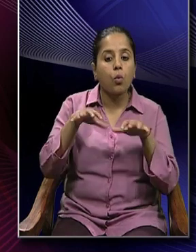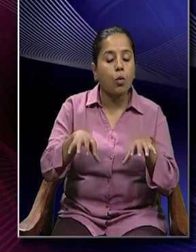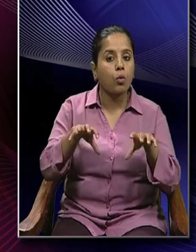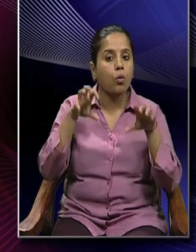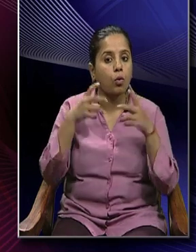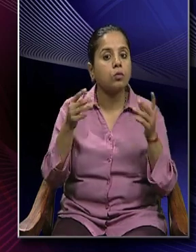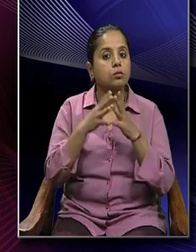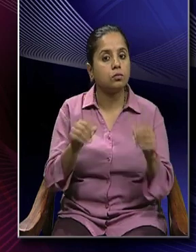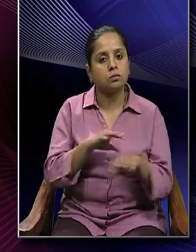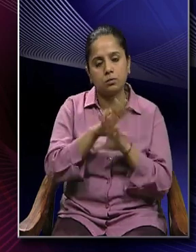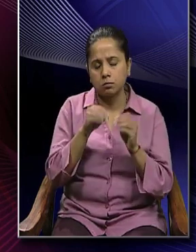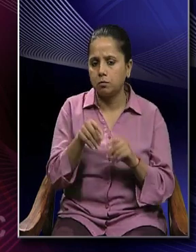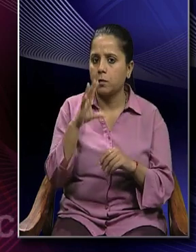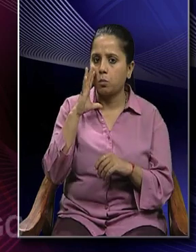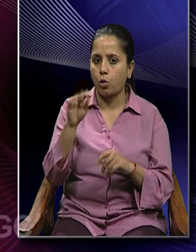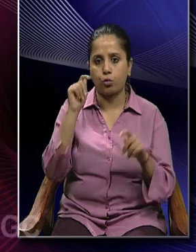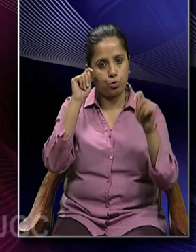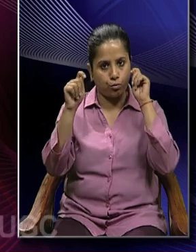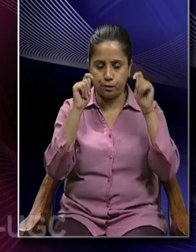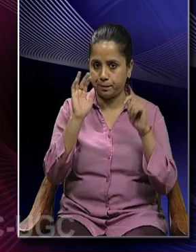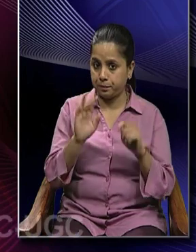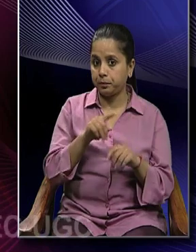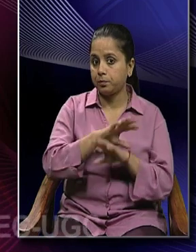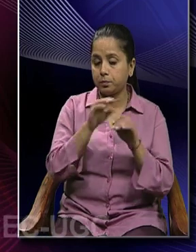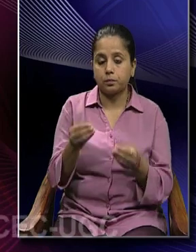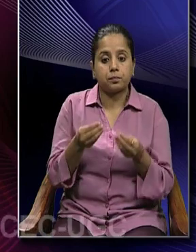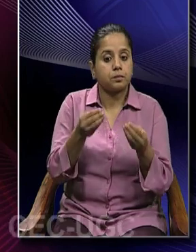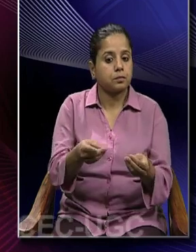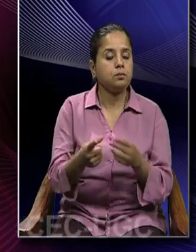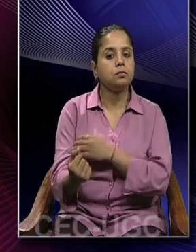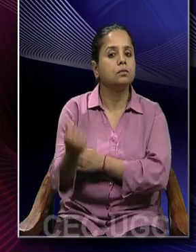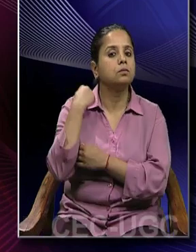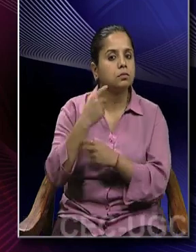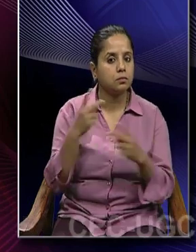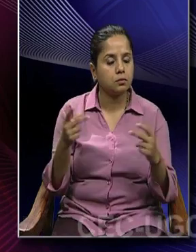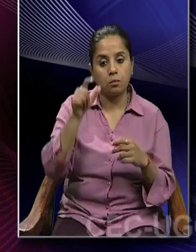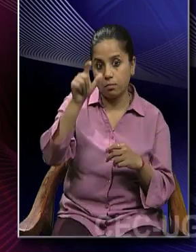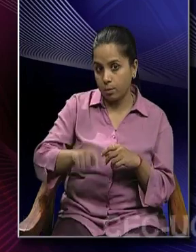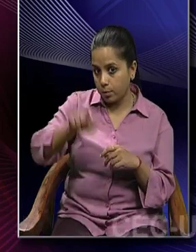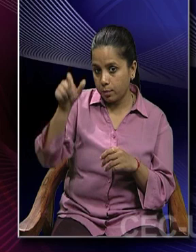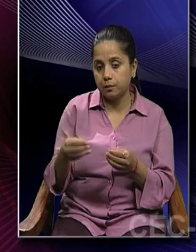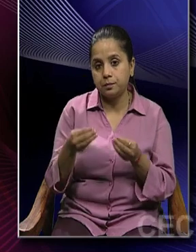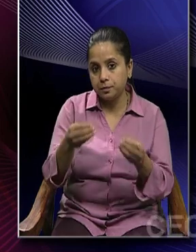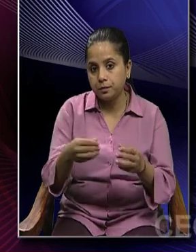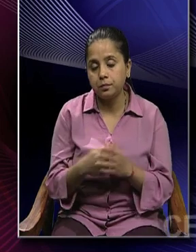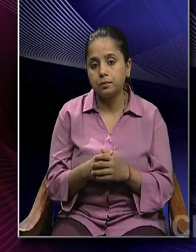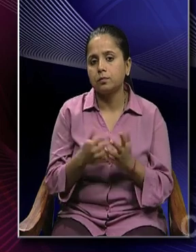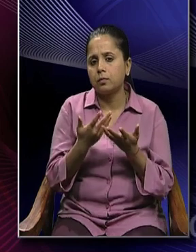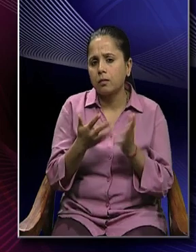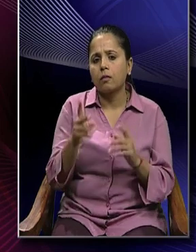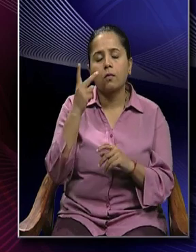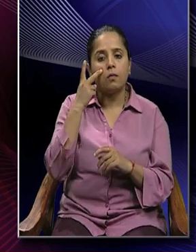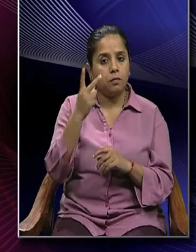of them they have played an important role in terms of providing the rights to the individuals, and any kind